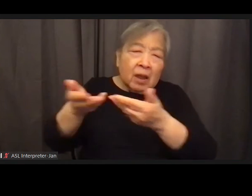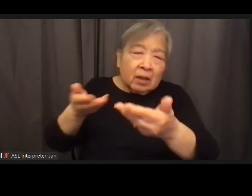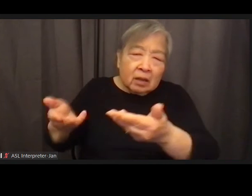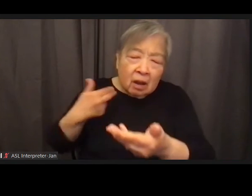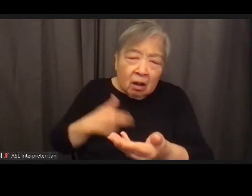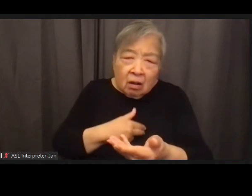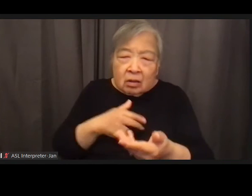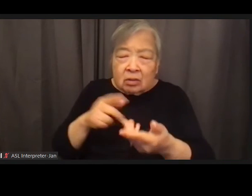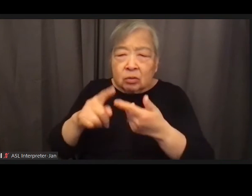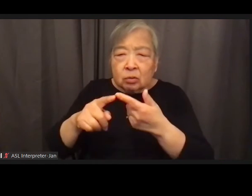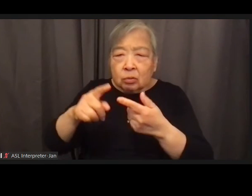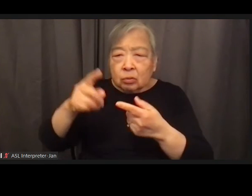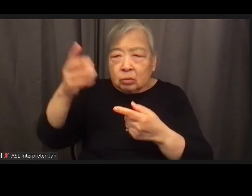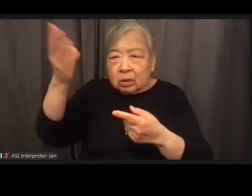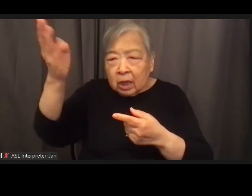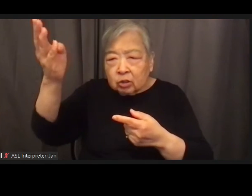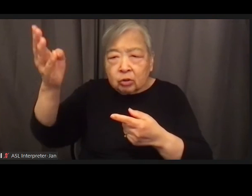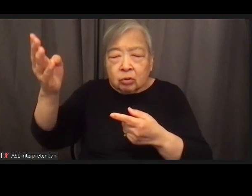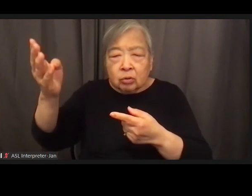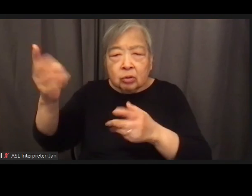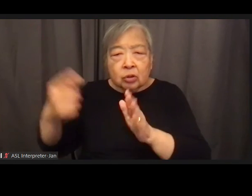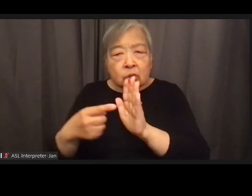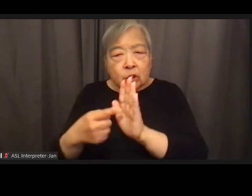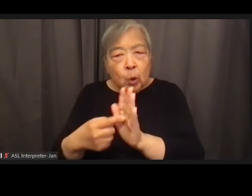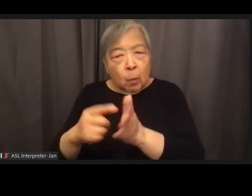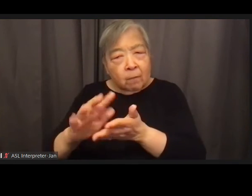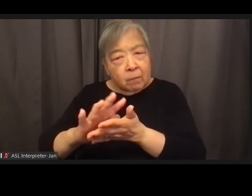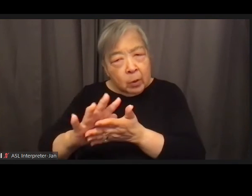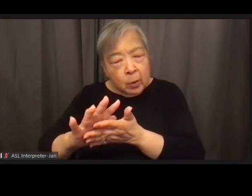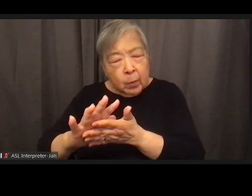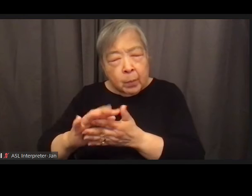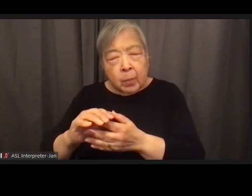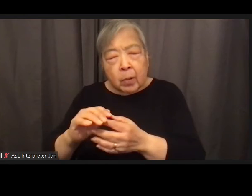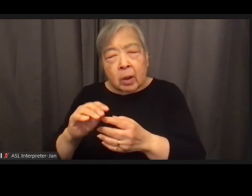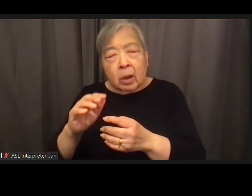show a film, and the responses to these